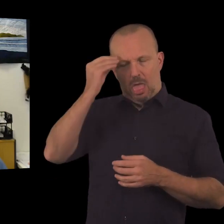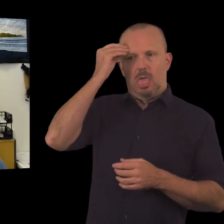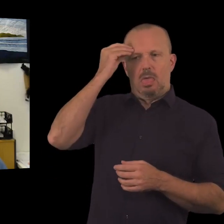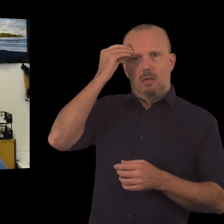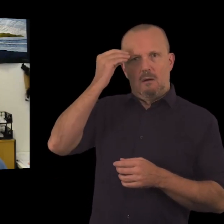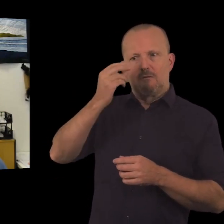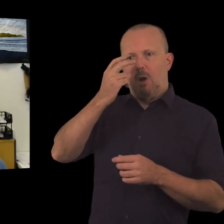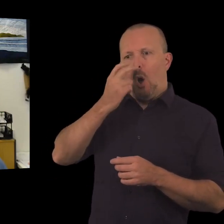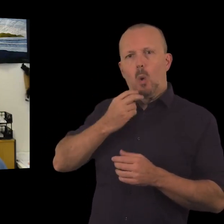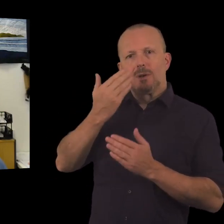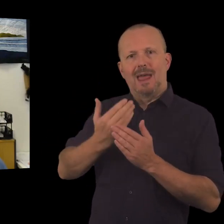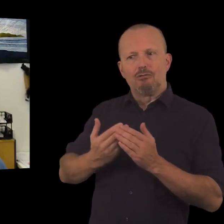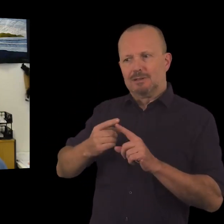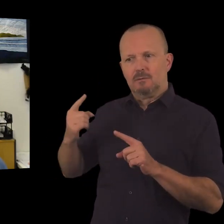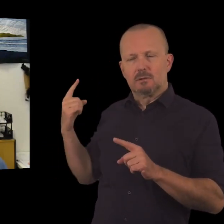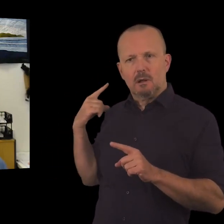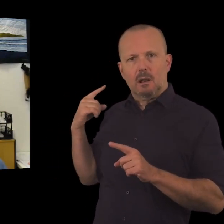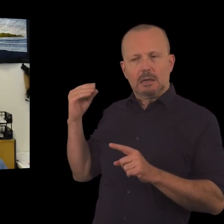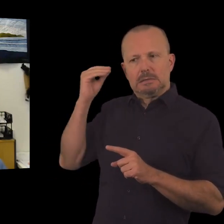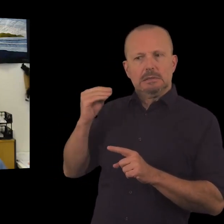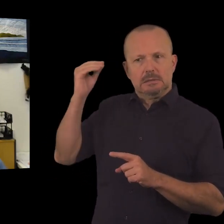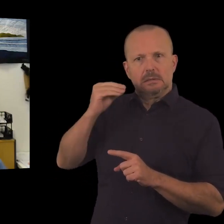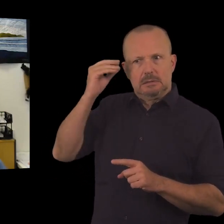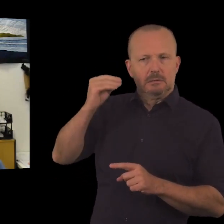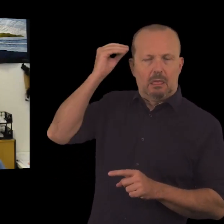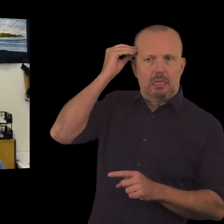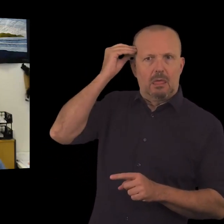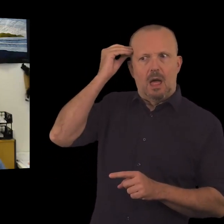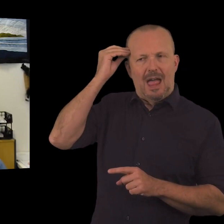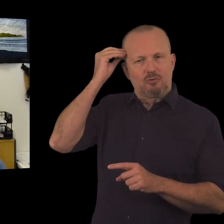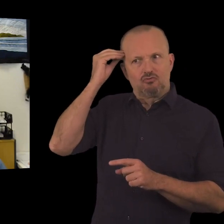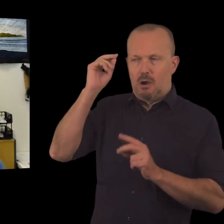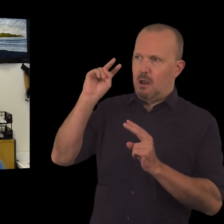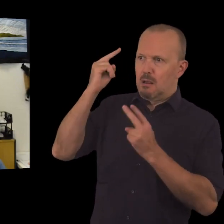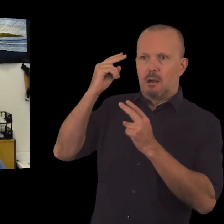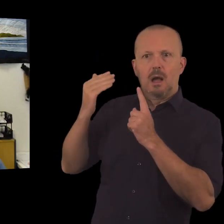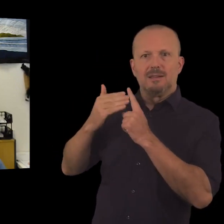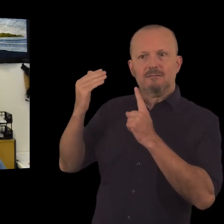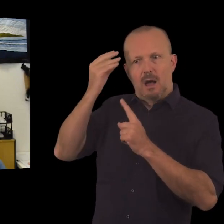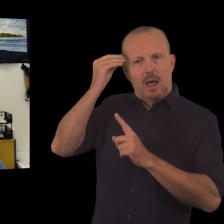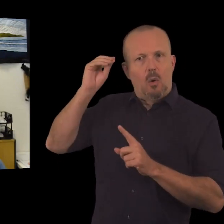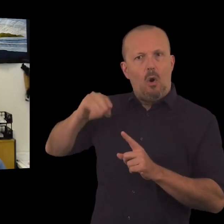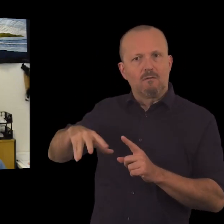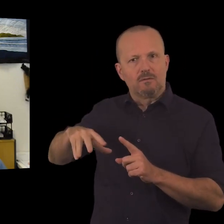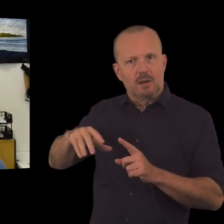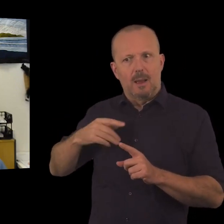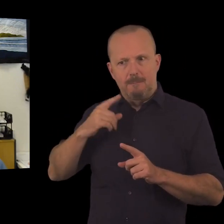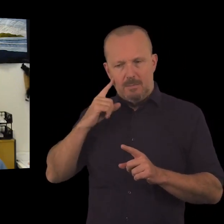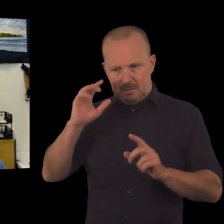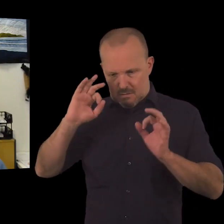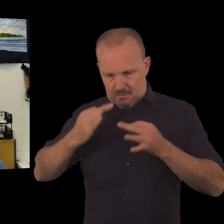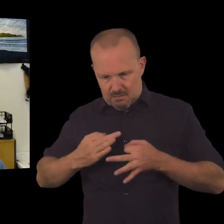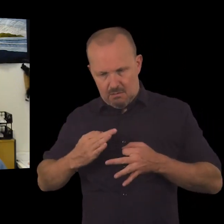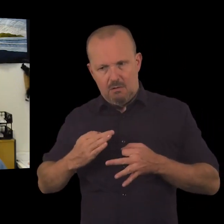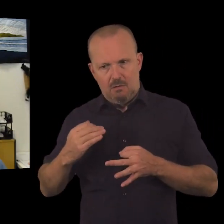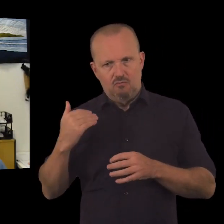our understandings as a nation, and in all of that journey, how the arts matter. And most importantly,